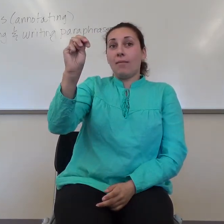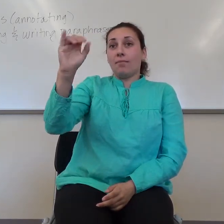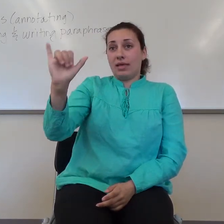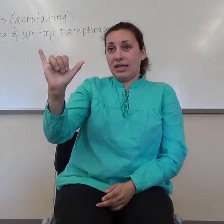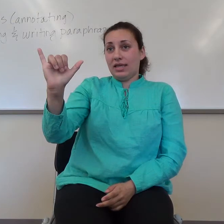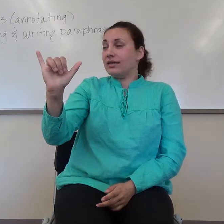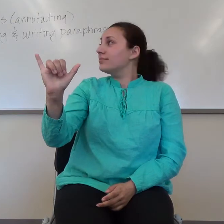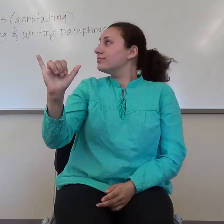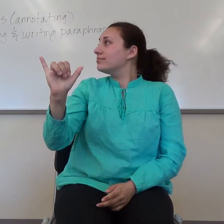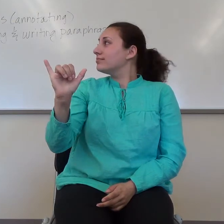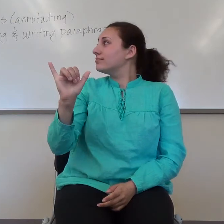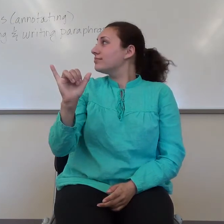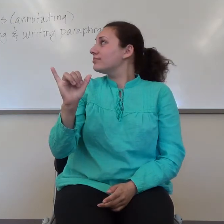funny pronunciations.